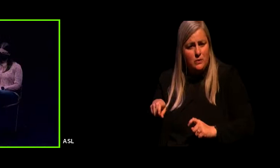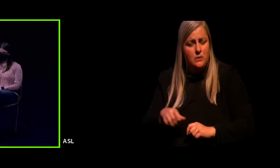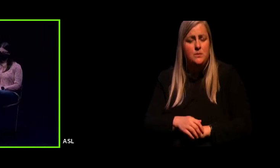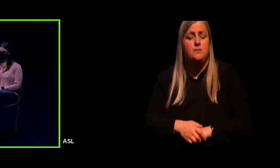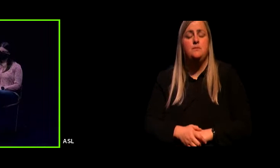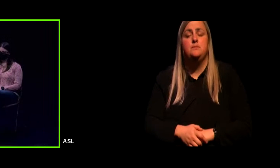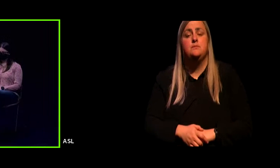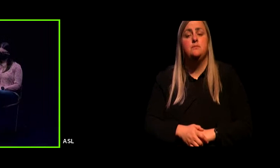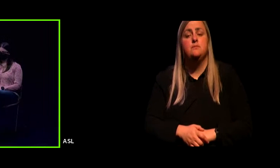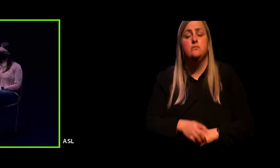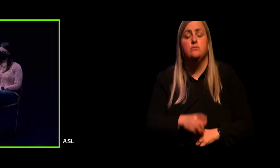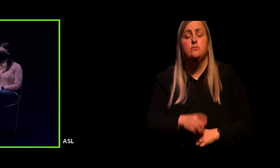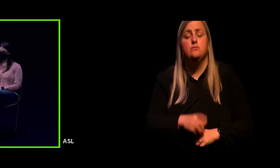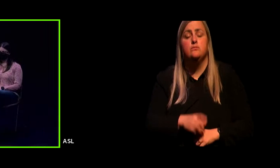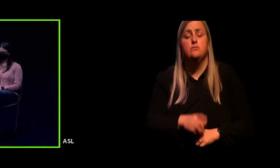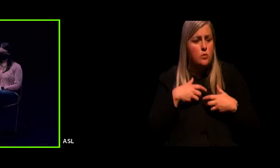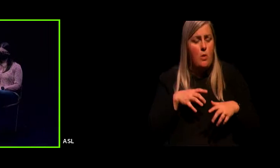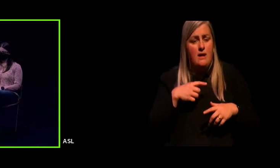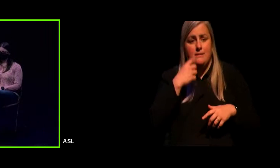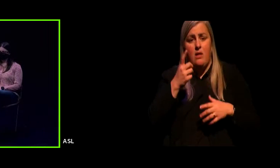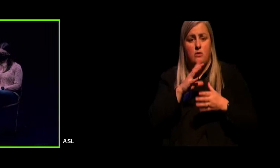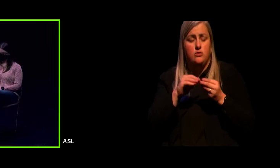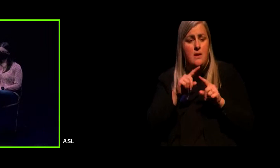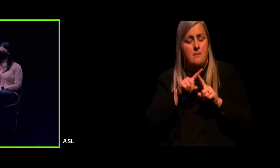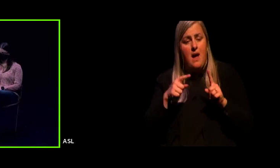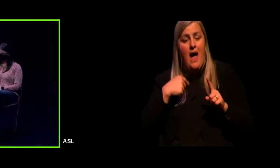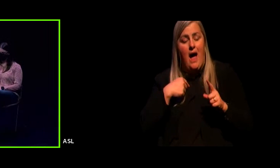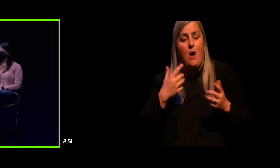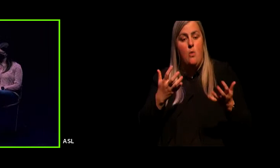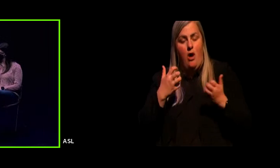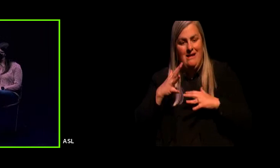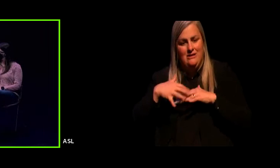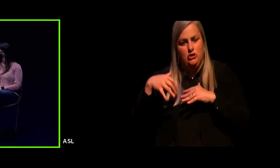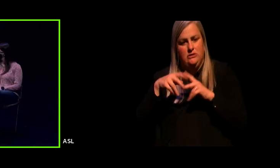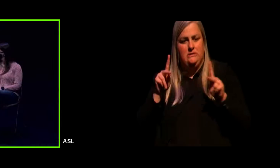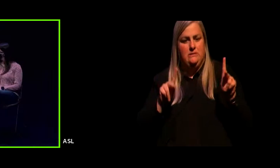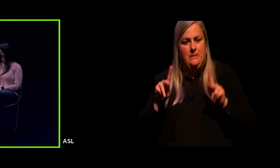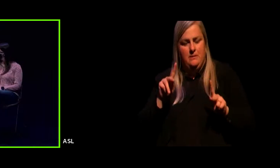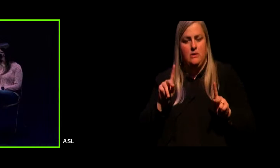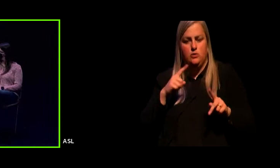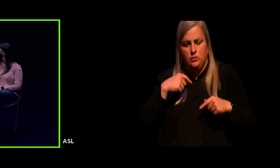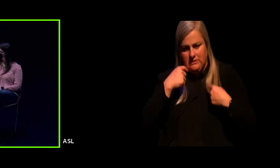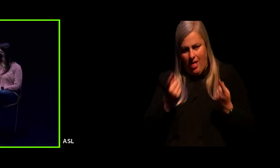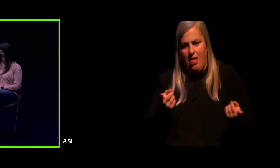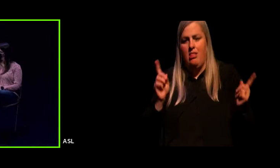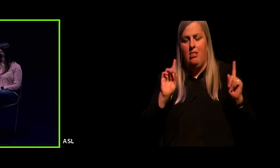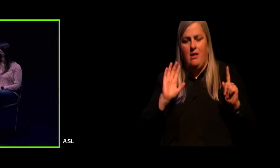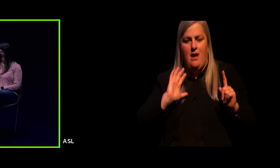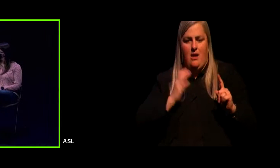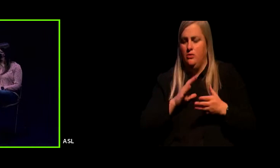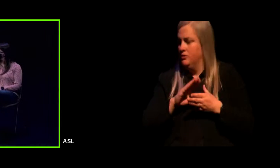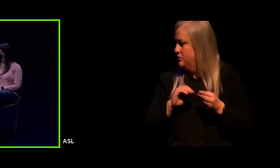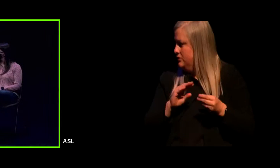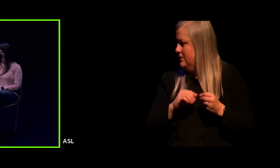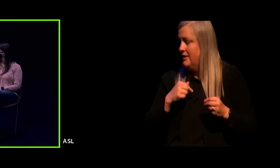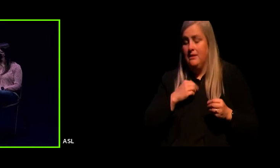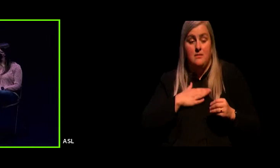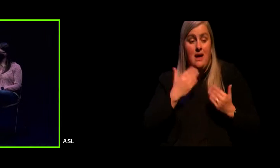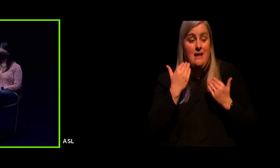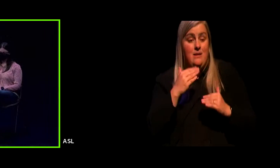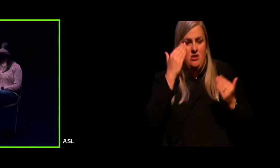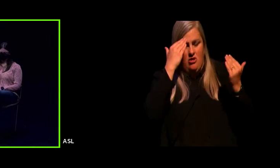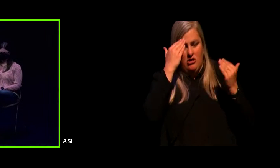I don't want to tell our stories, but I want us to tell them. I mean, from my very limited knowledge of museum studies